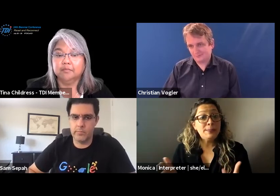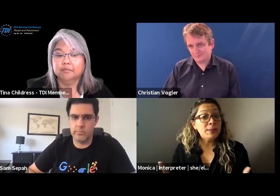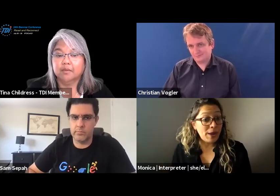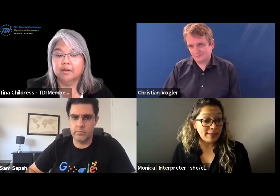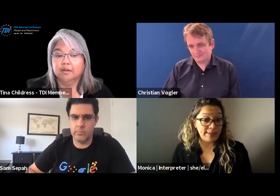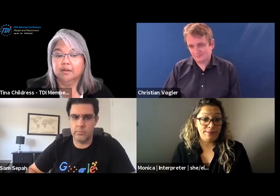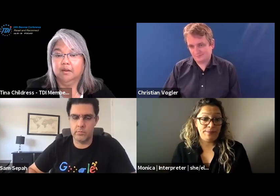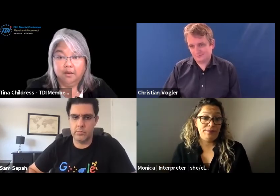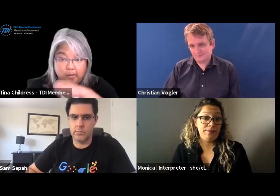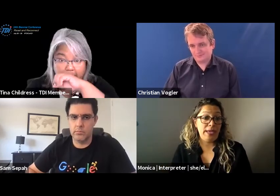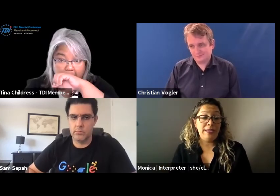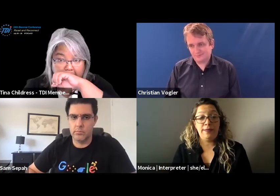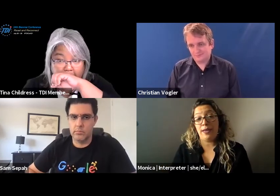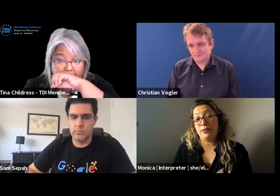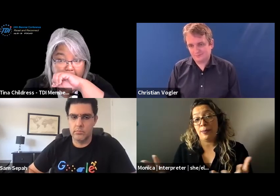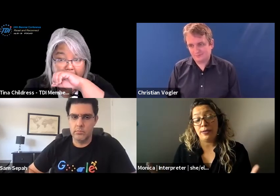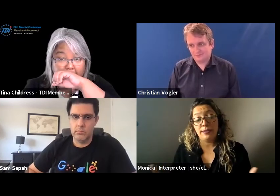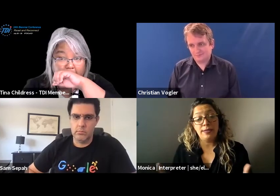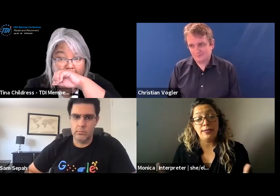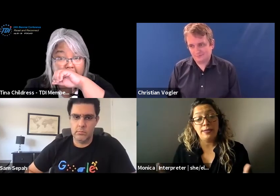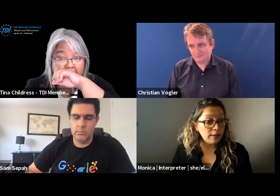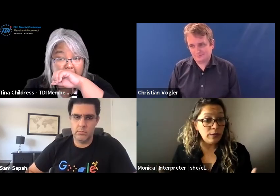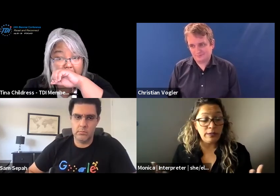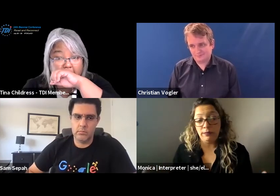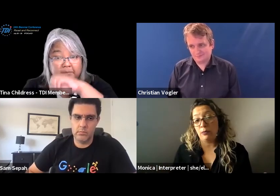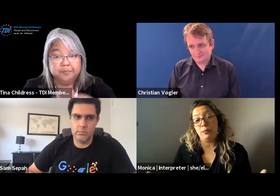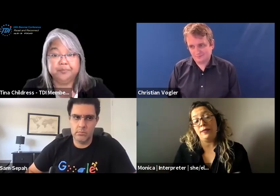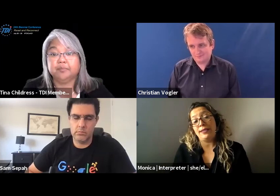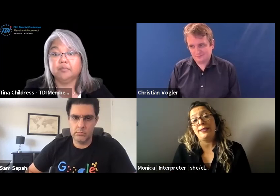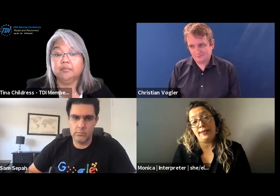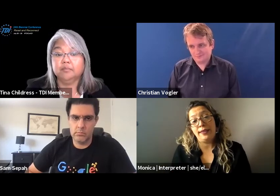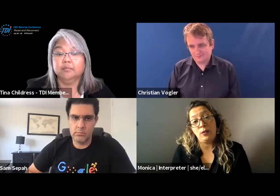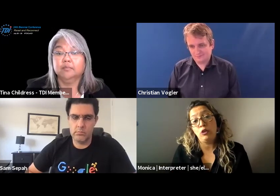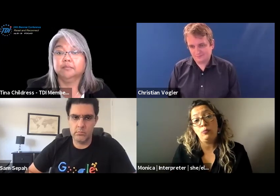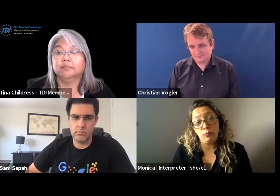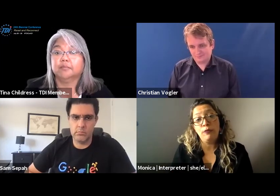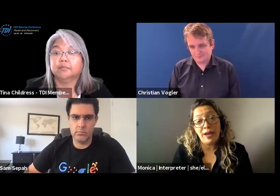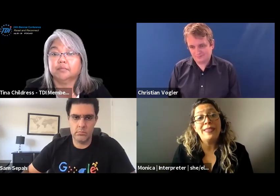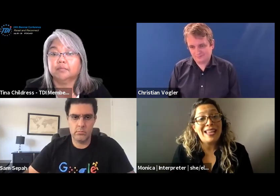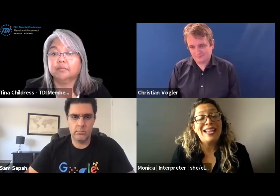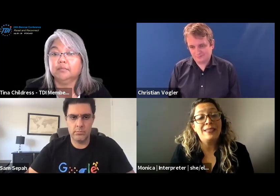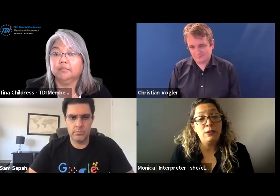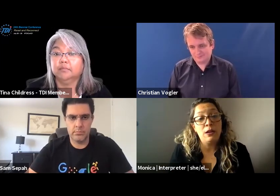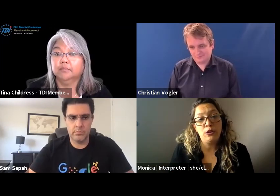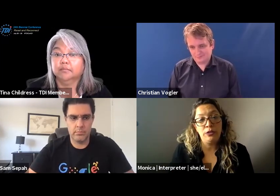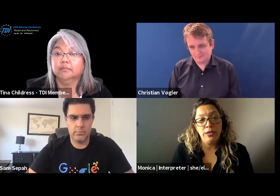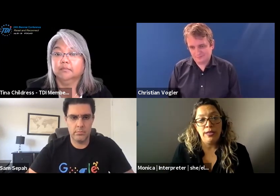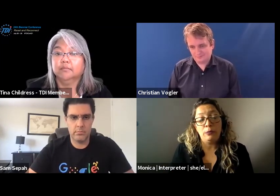best practice. And if that was a policy that they followed, then that would be fantastic that they could provide that as an option. That would be what